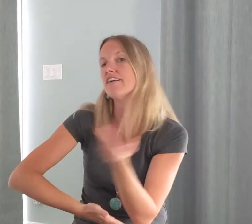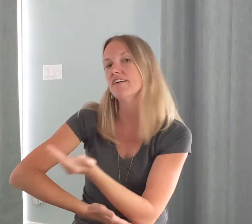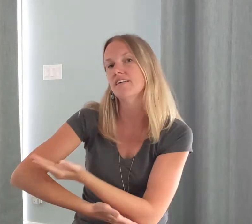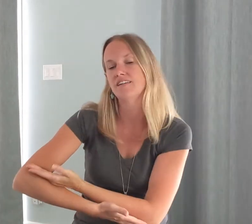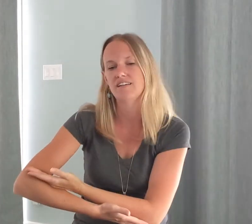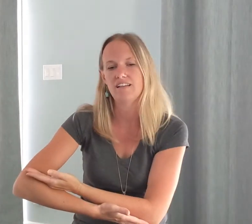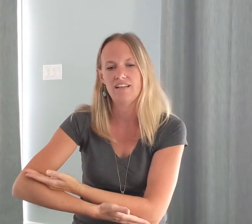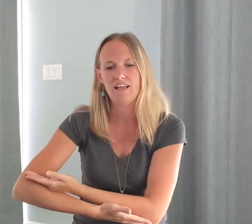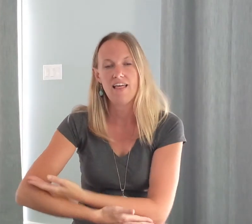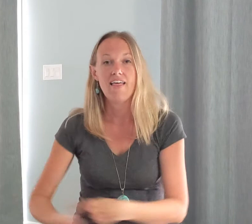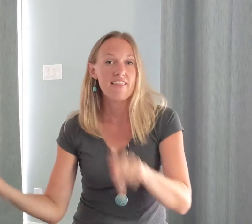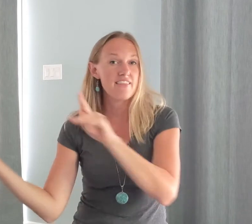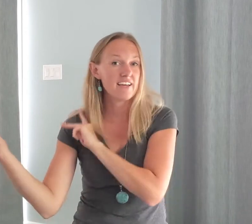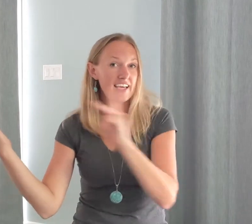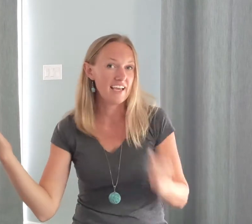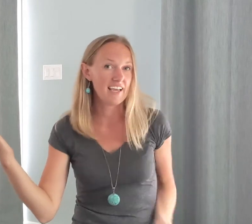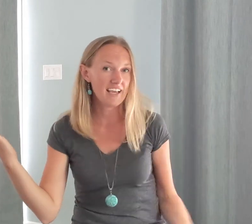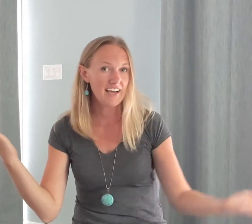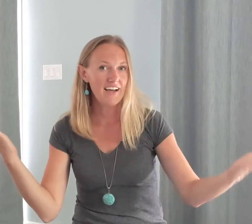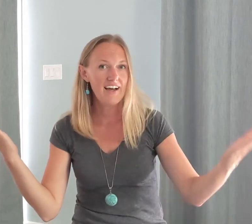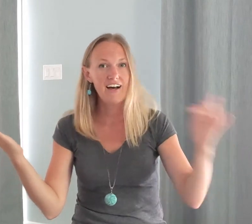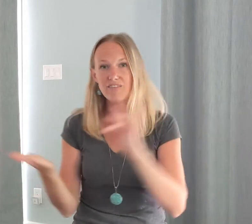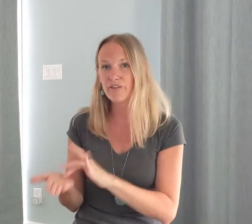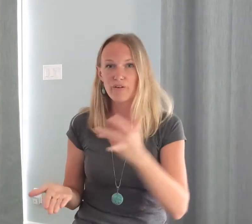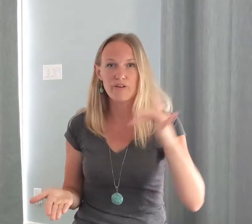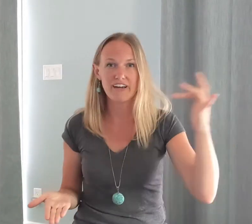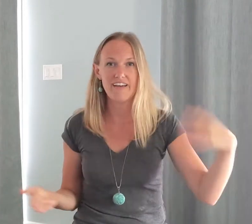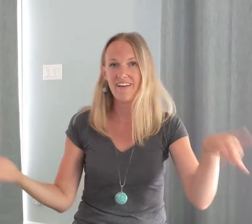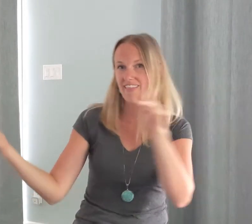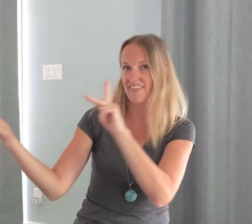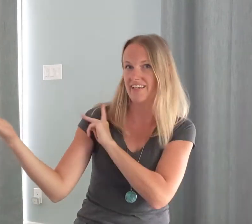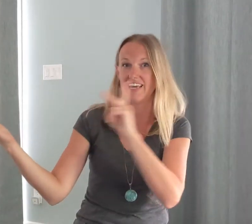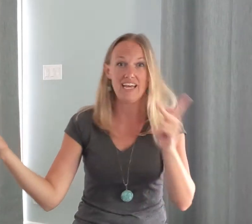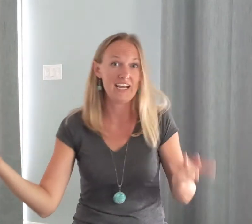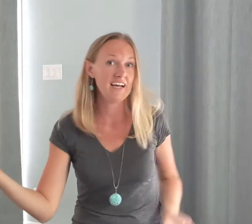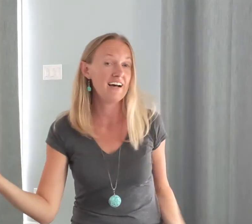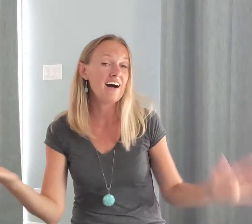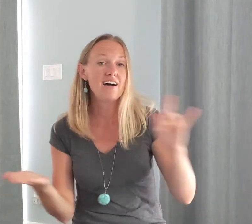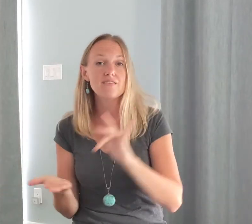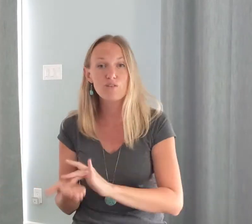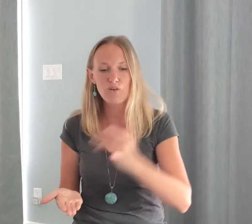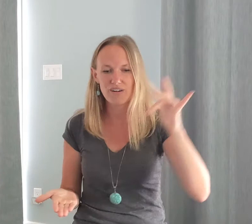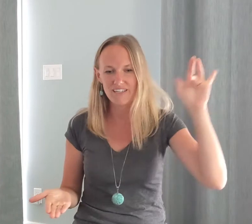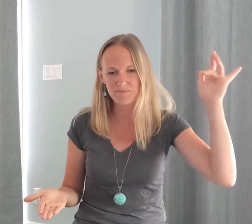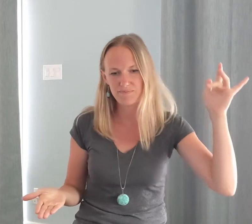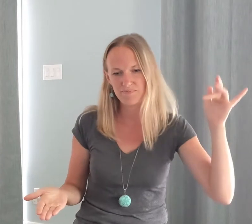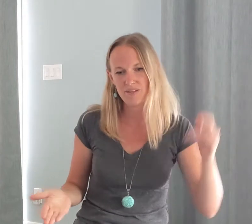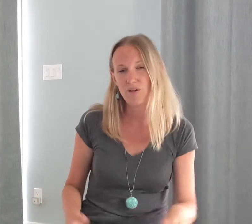daughter, the King of Glory, the King of Glory.